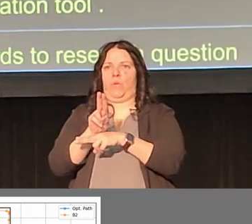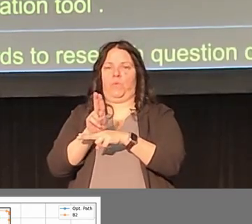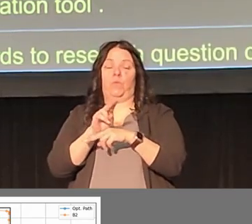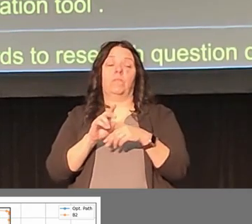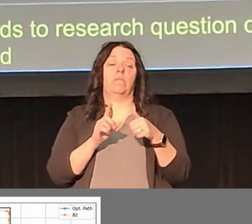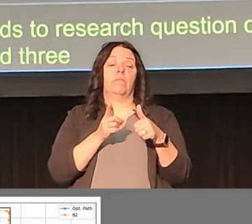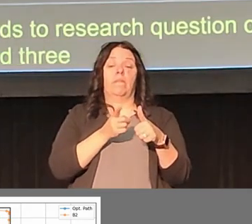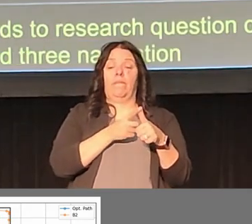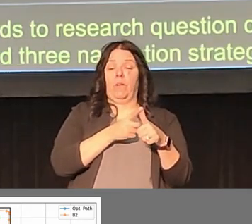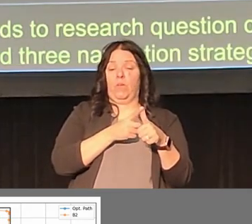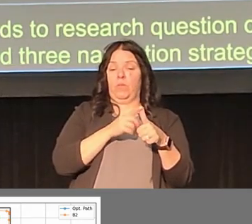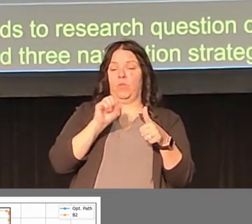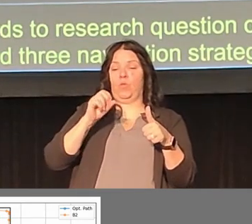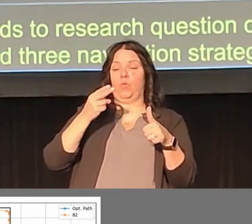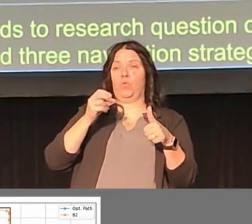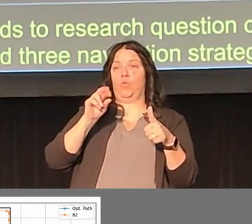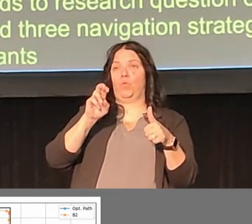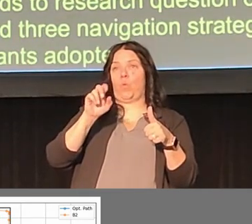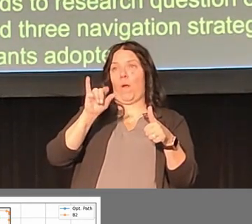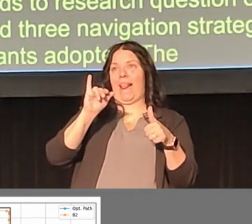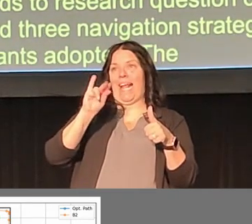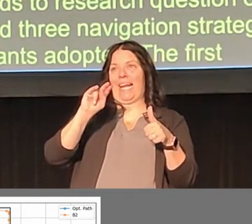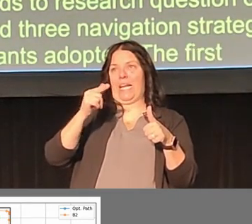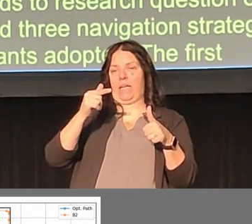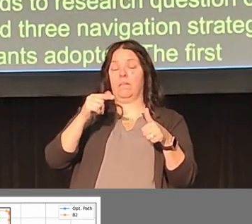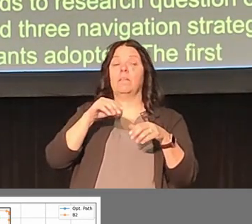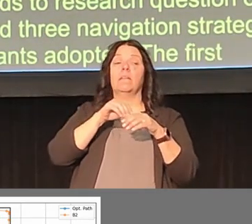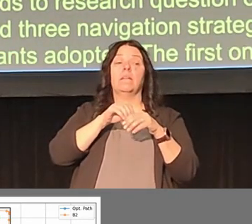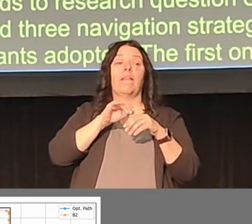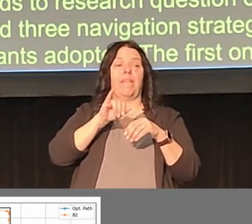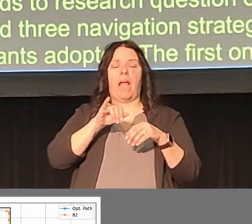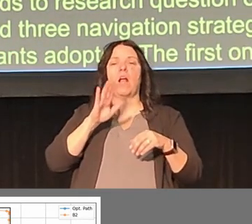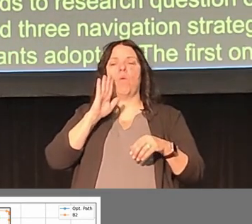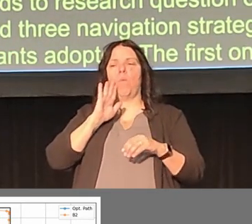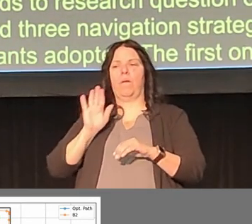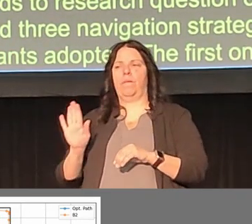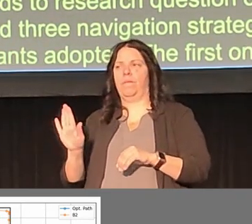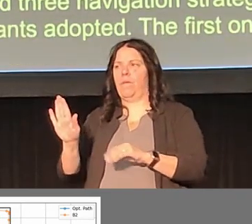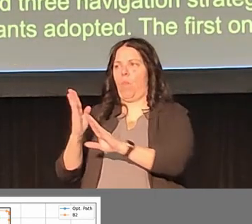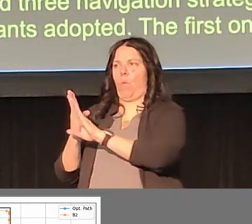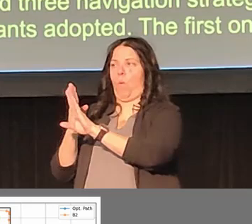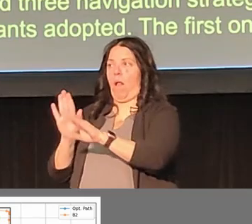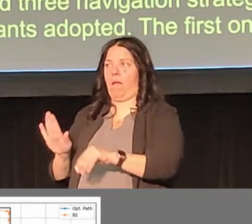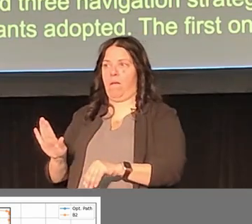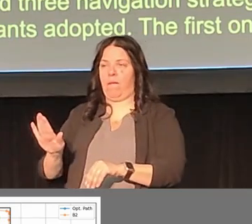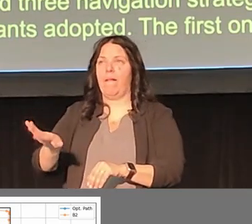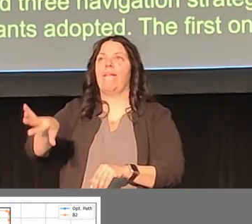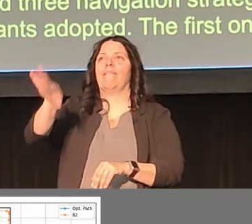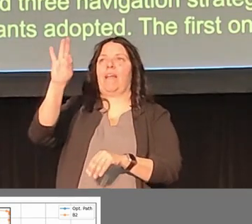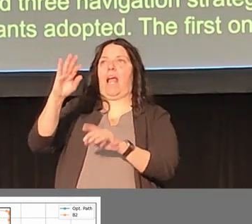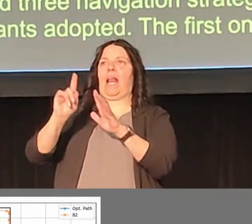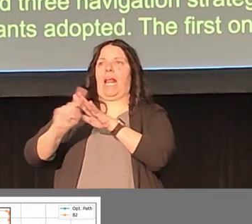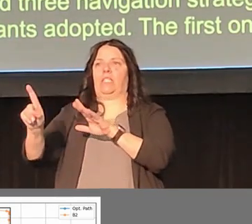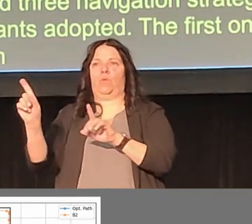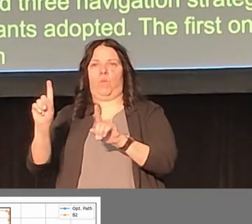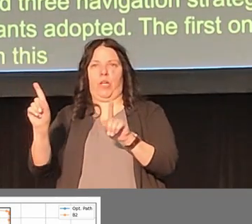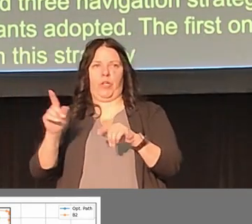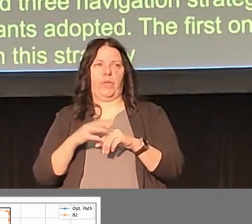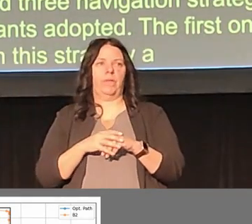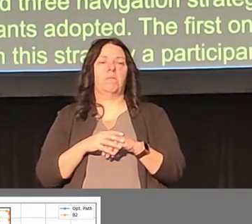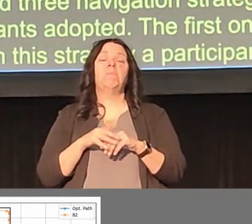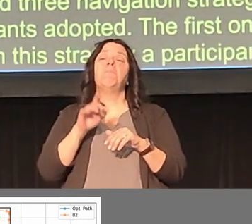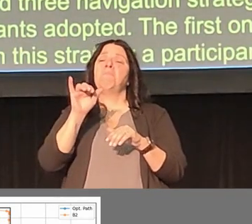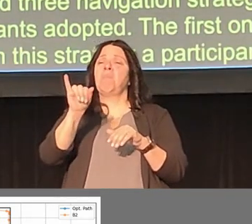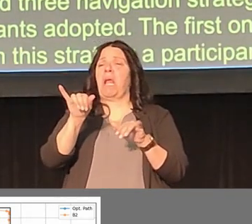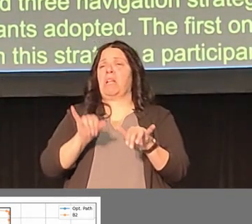one being shorelining. In this strategy, a participant would walk along the walls until they found the exit. This is also a